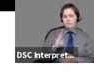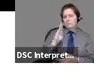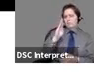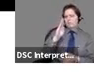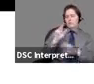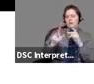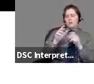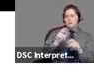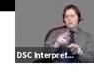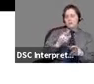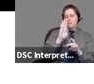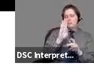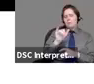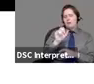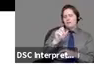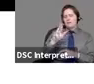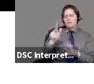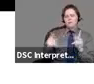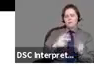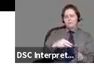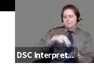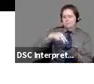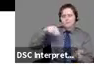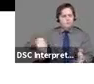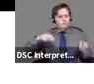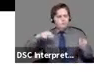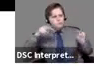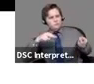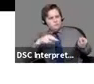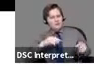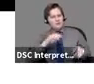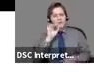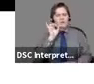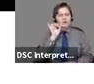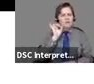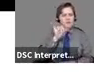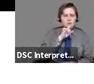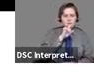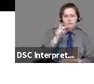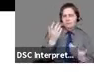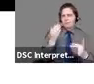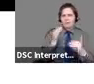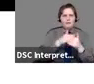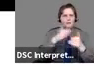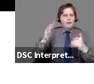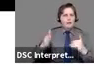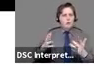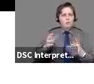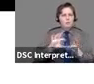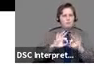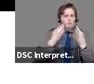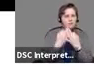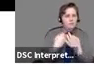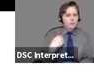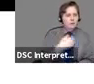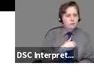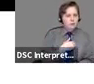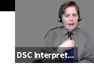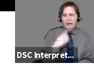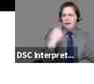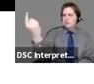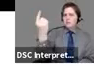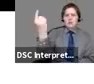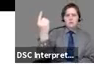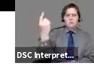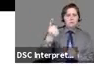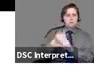Bystanders are equally as important. And the bystander really is a neighbor or a relative or someone